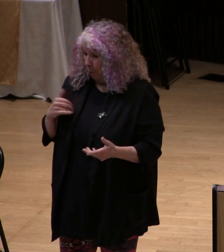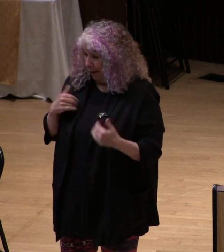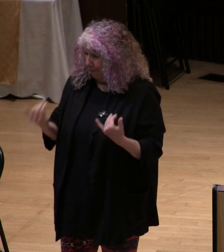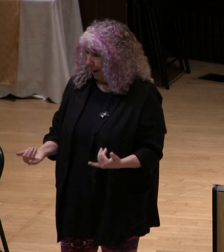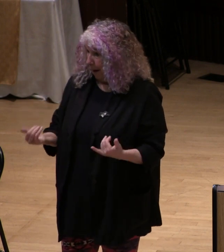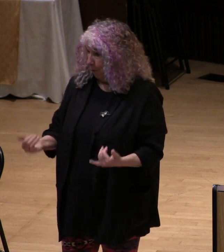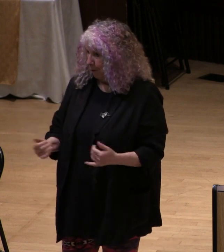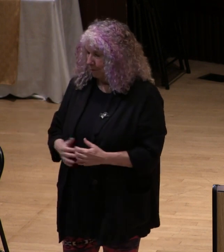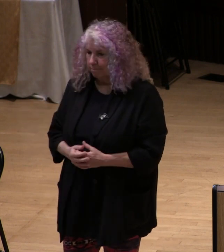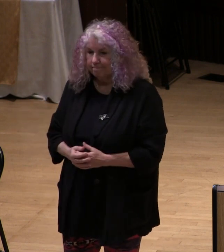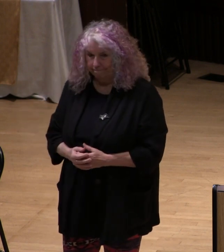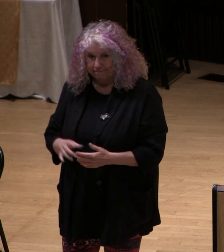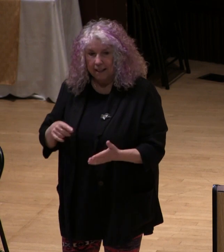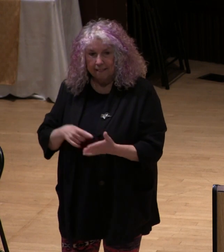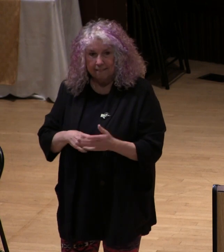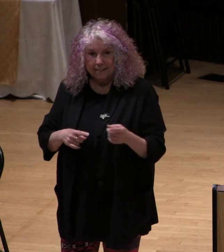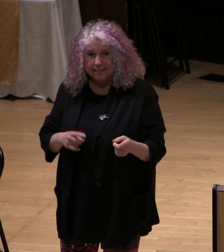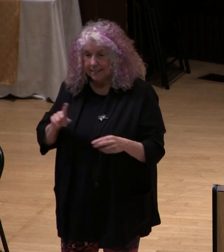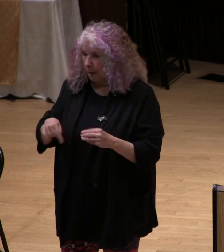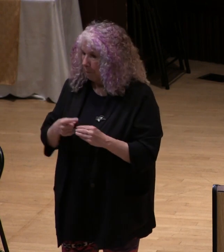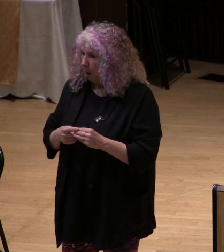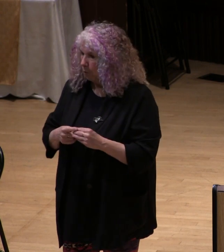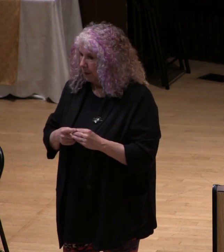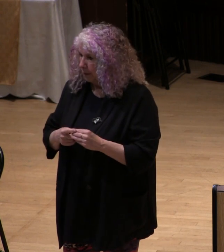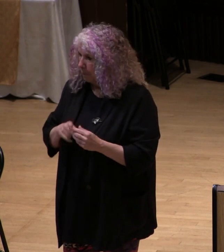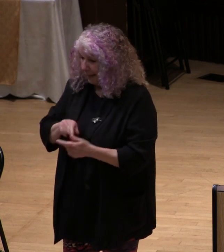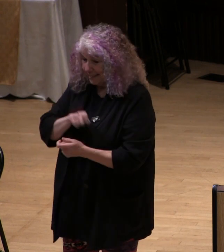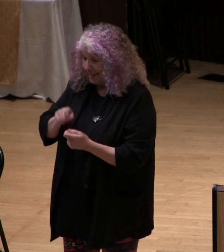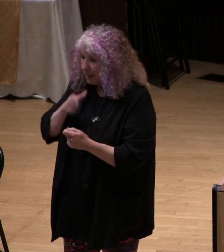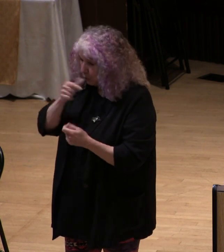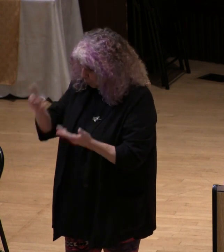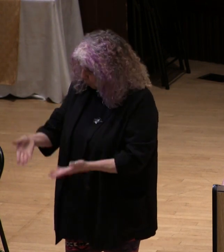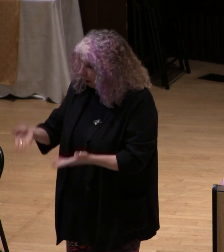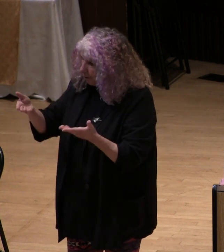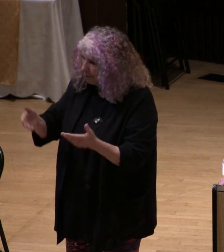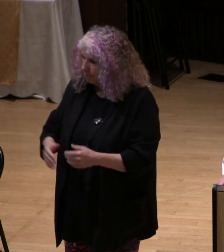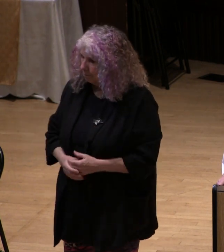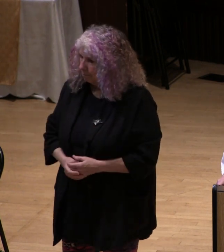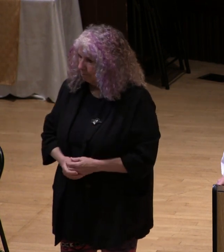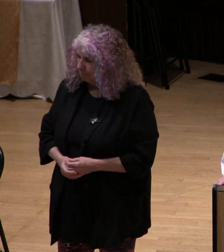now. This is just about being exactly who you are.